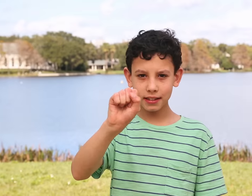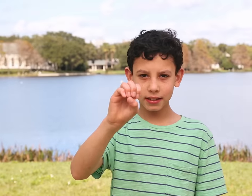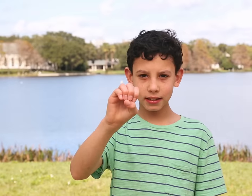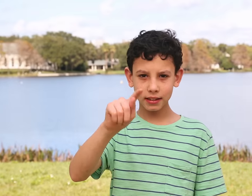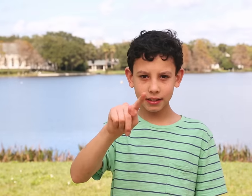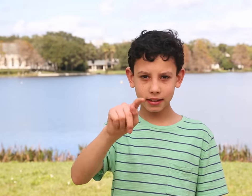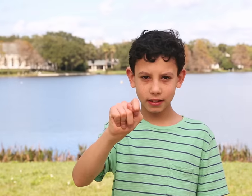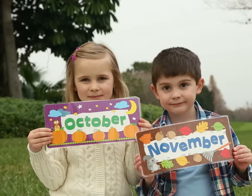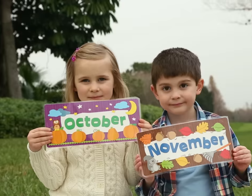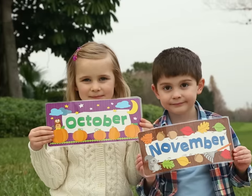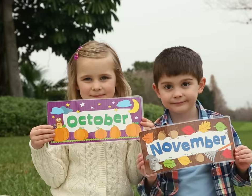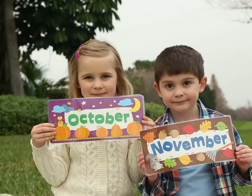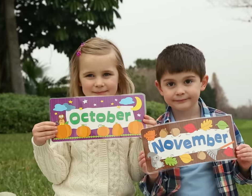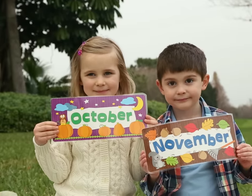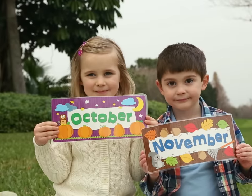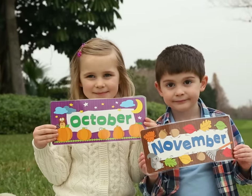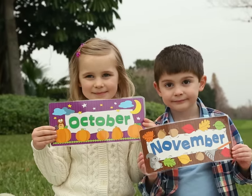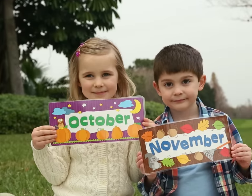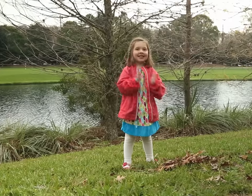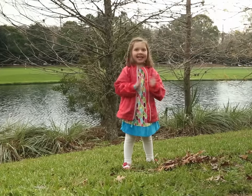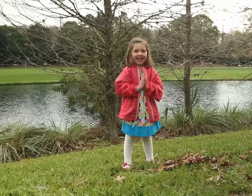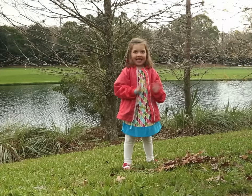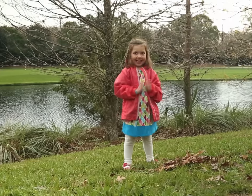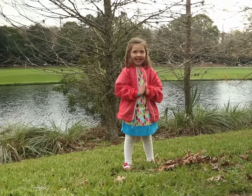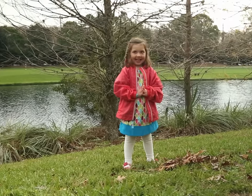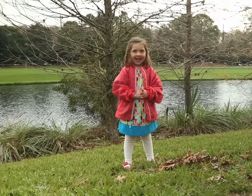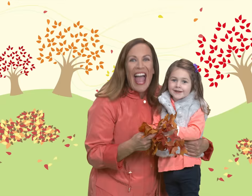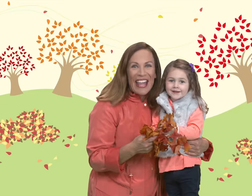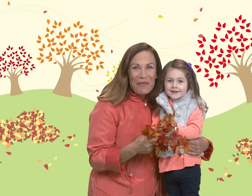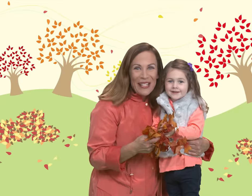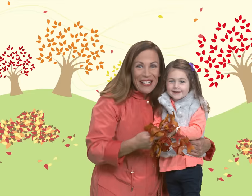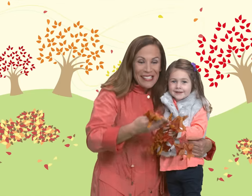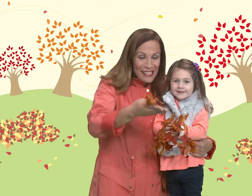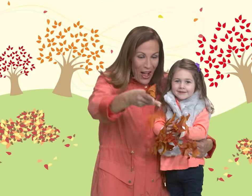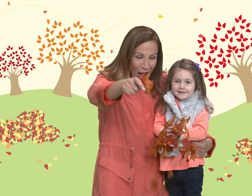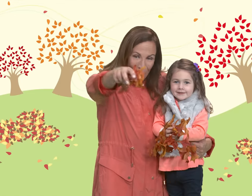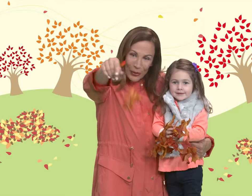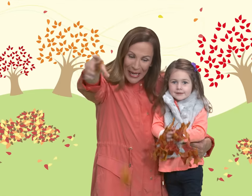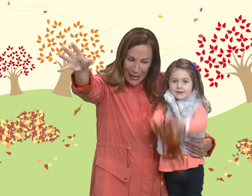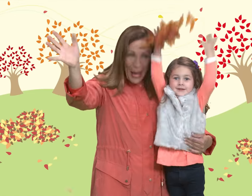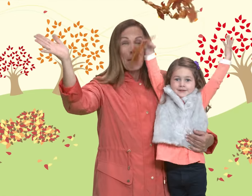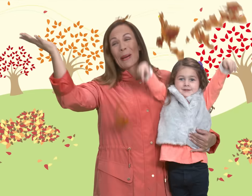September, October, November. November. Helping us all remember.